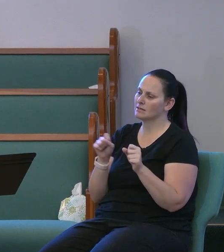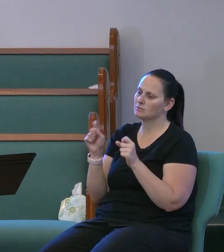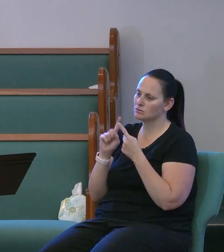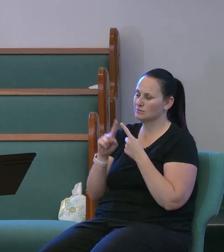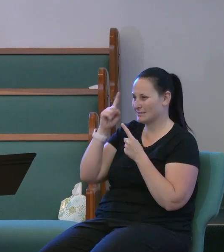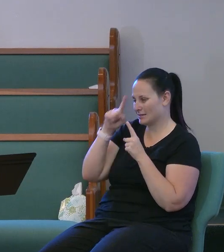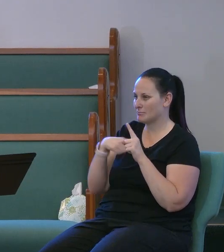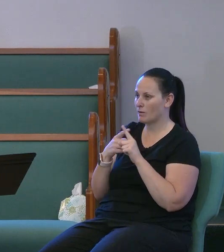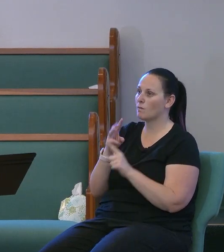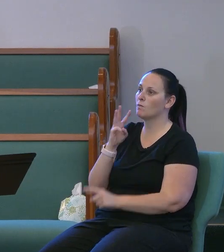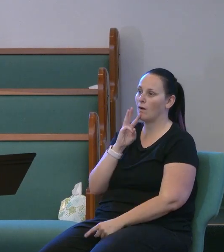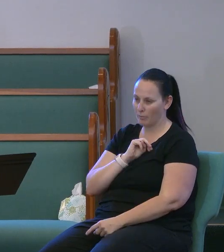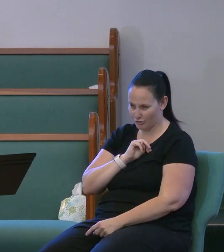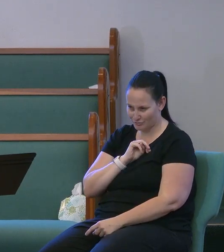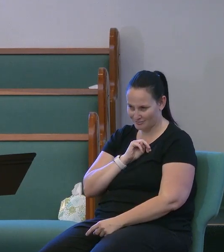of Walmart.